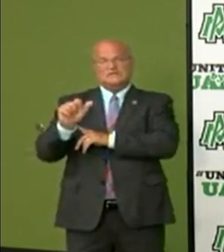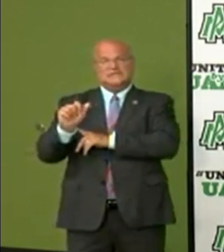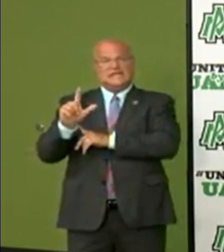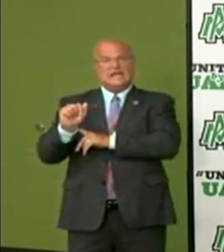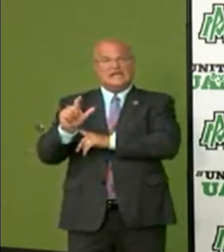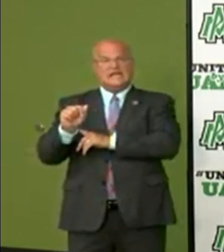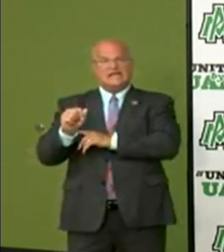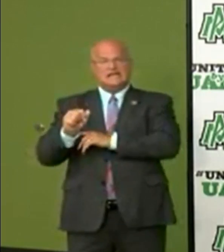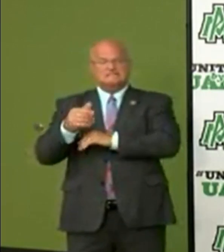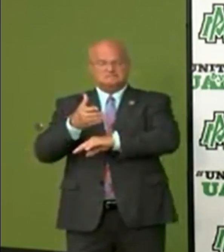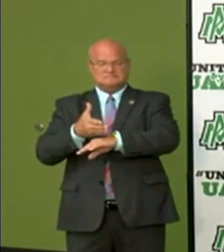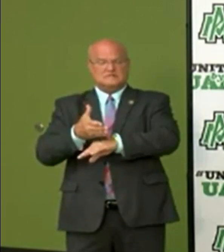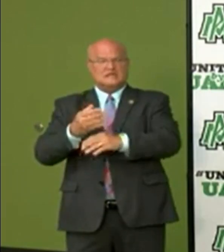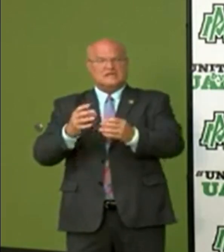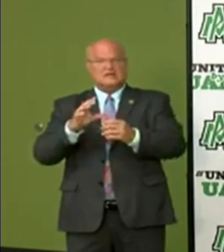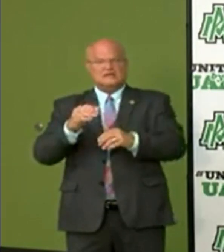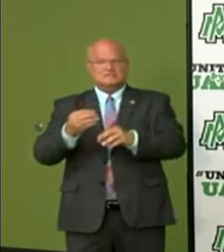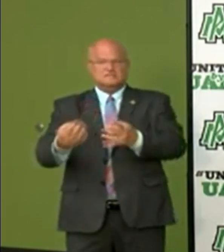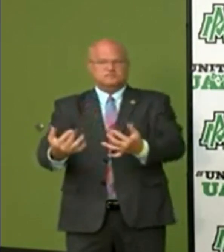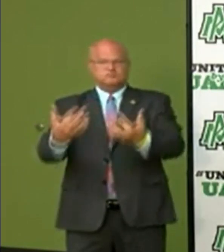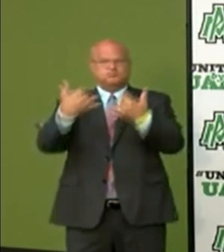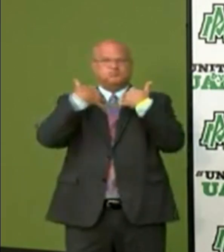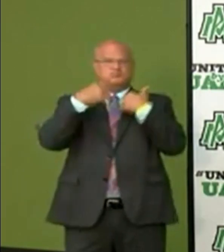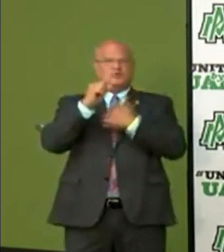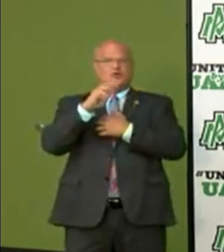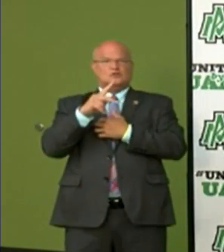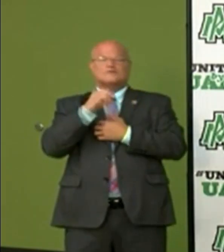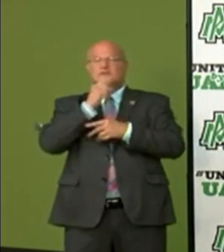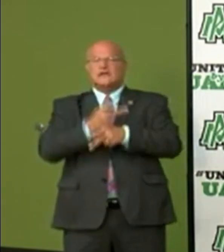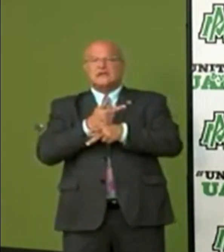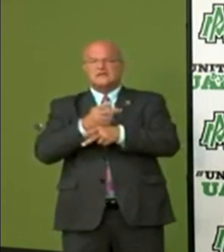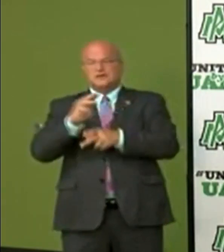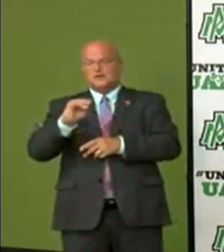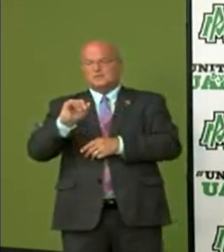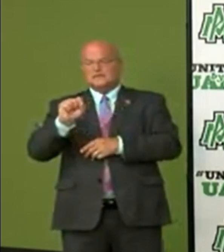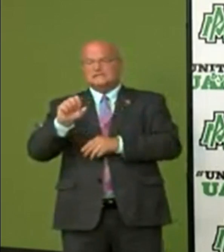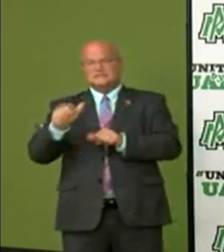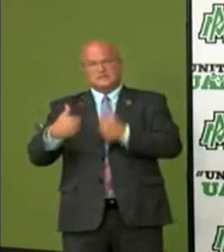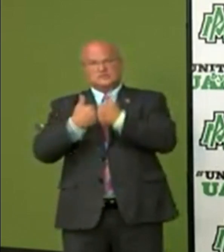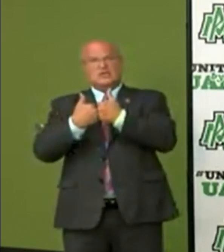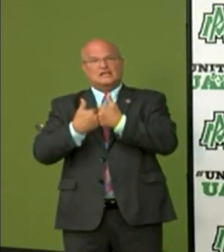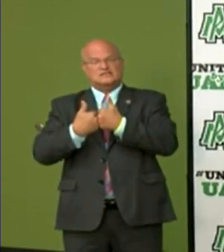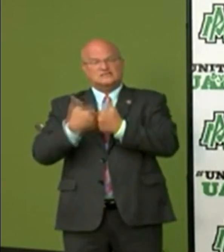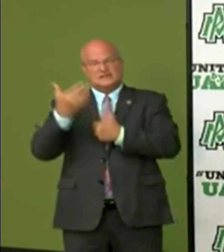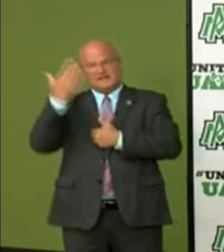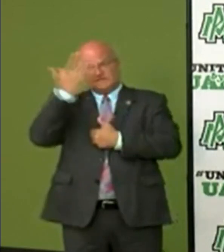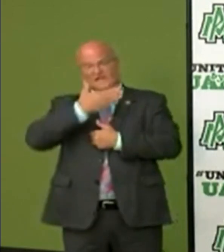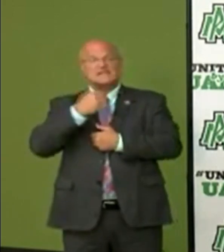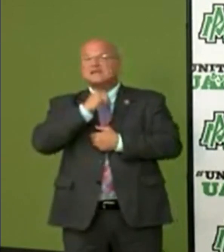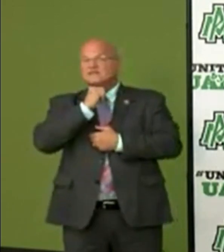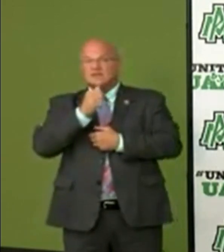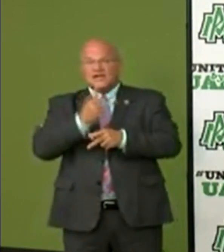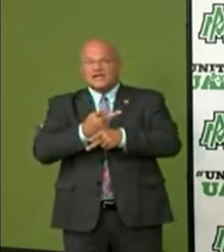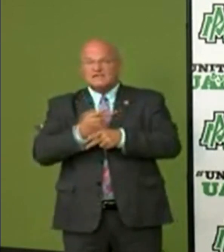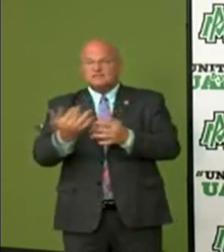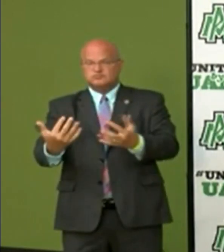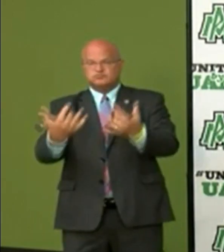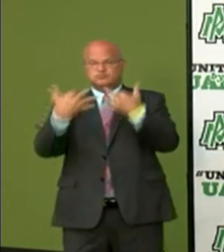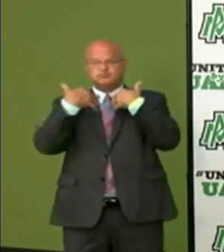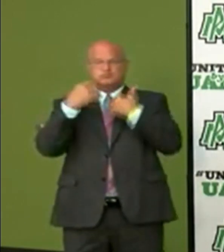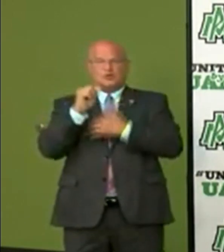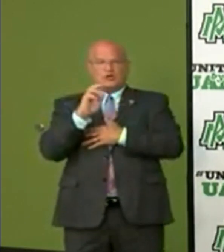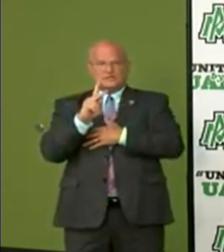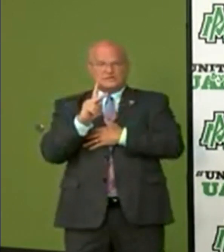Louisiana, enhanced cases will come here if we're not careful. Mississippi, challenges that they face. If we aren't careful, they're going to come